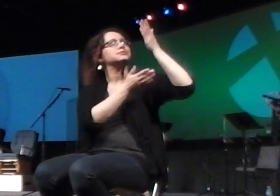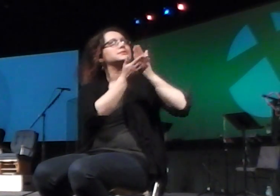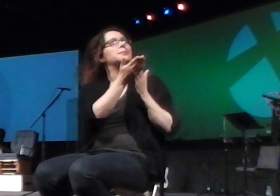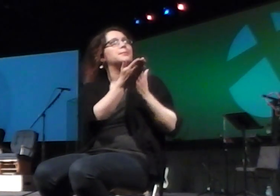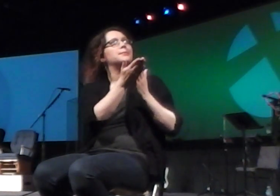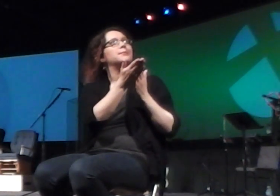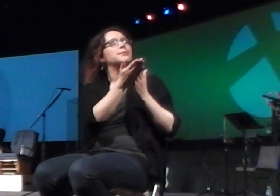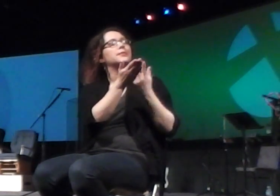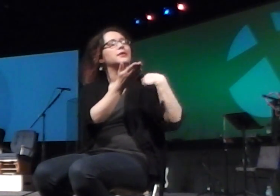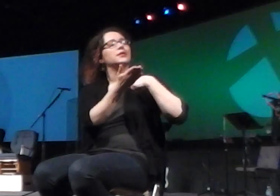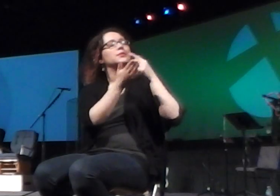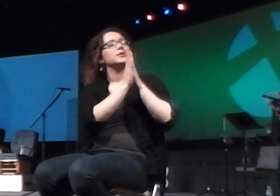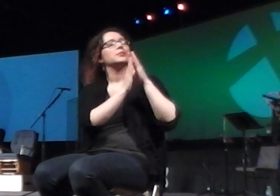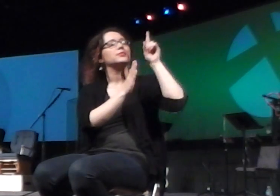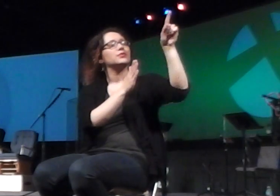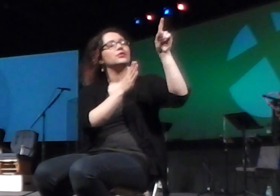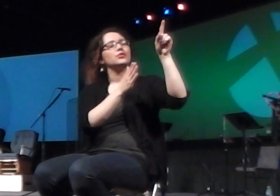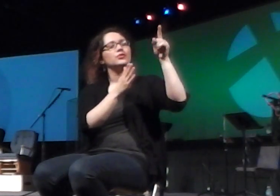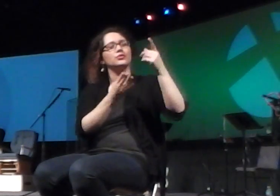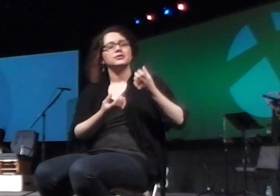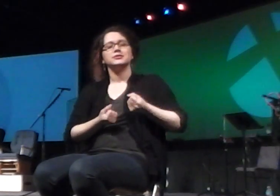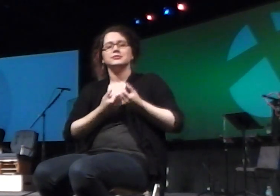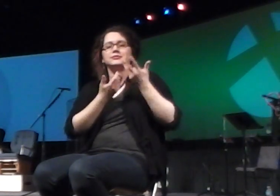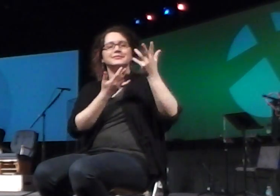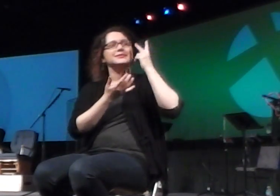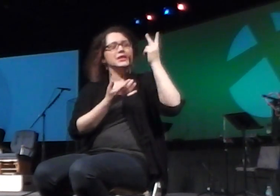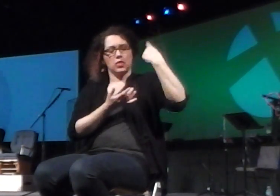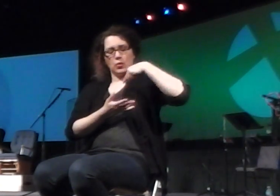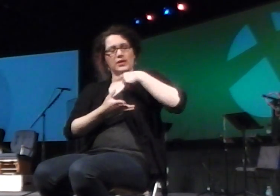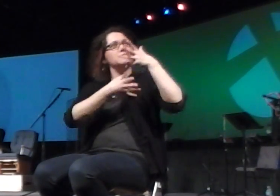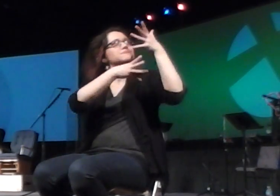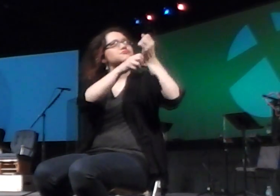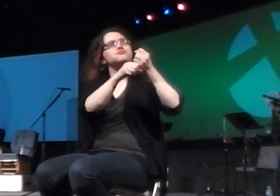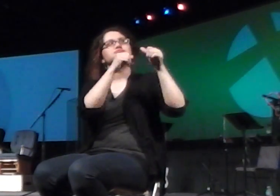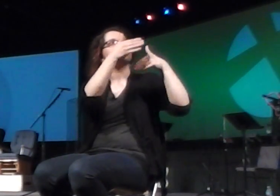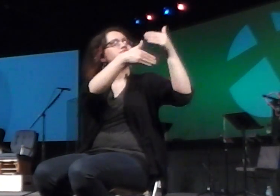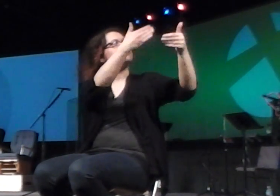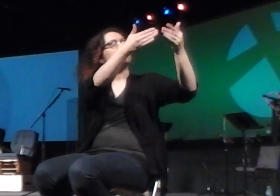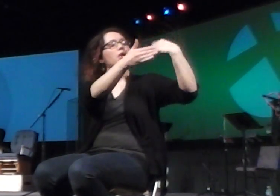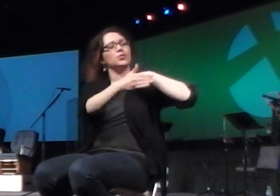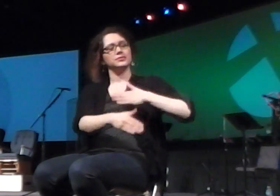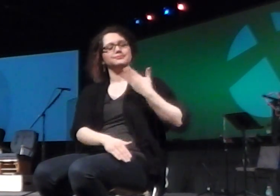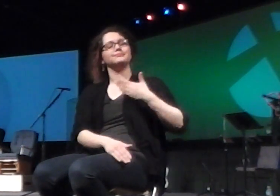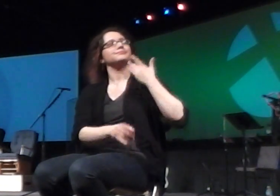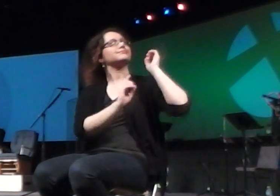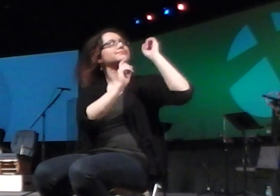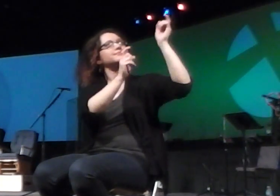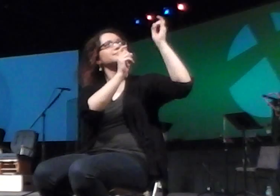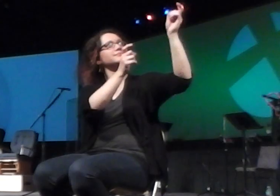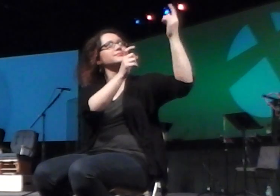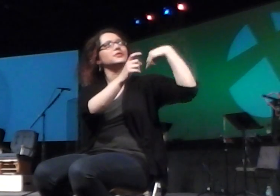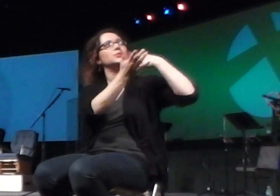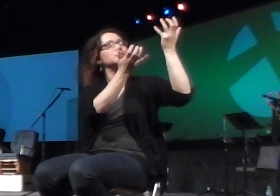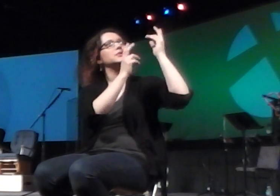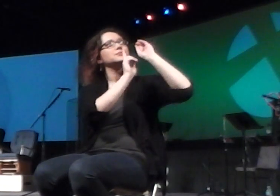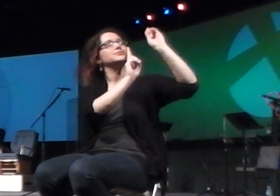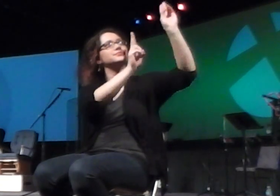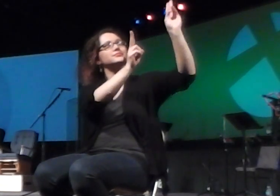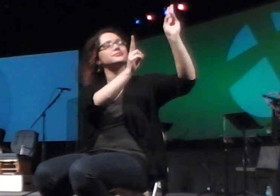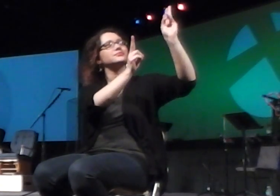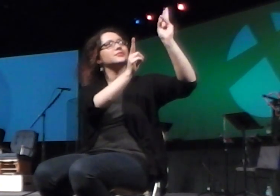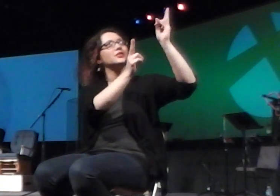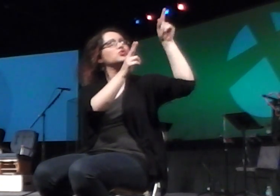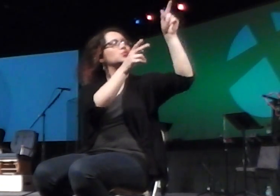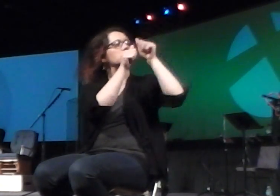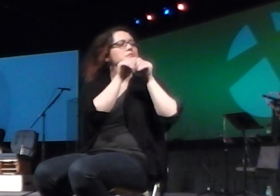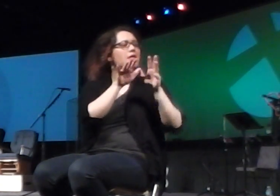this, that you would find us as cheerful givers that would honor you with what you have so blessed us with. We